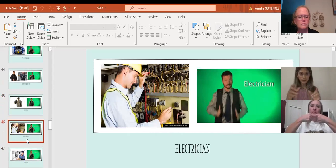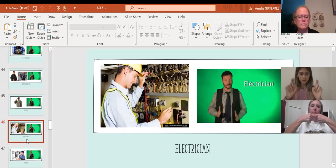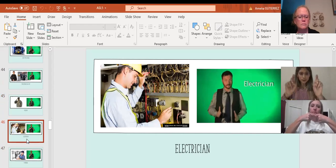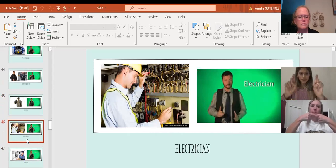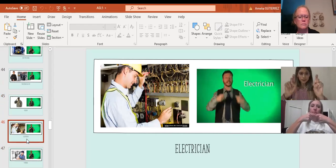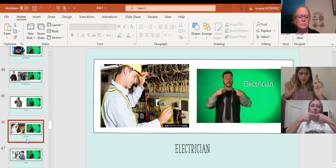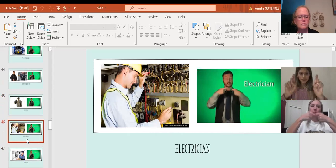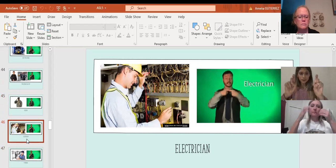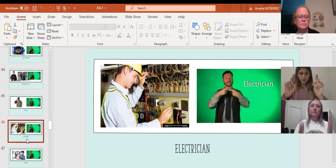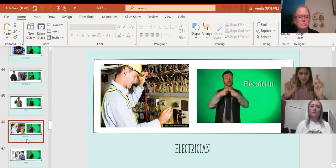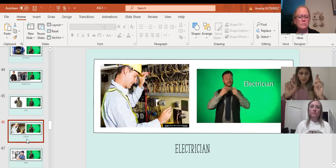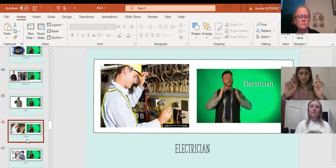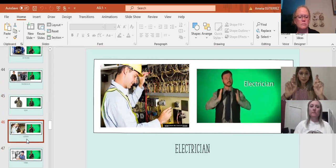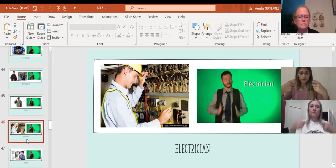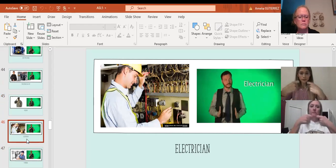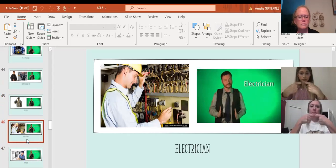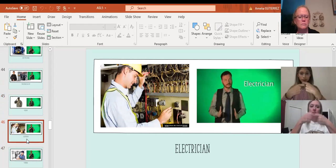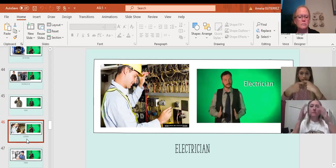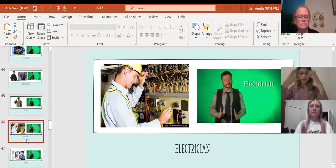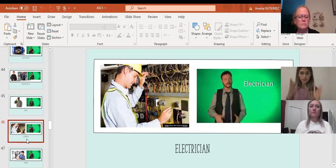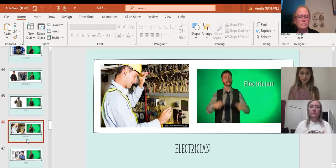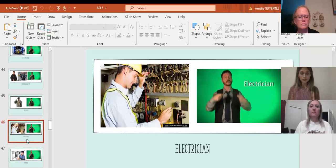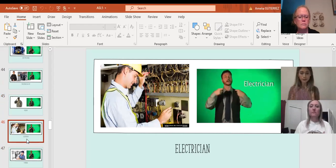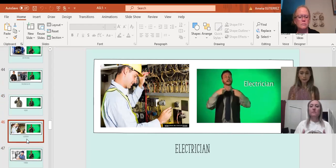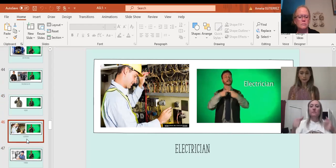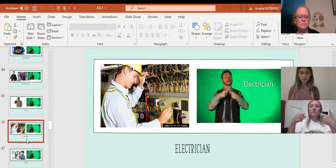Electrician. So it's electrician.